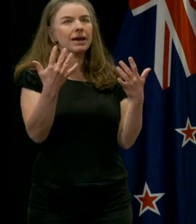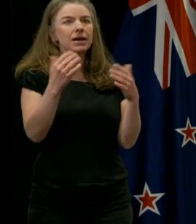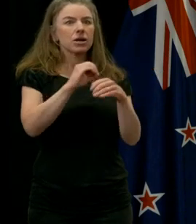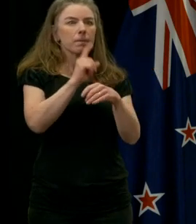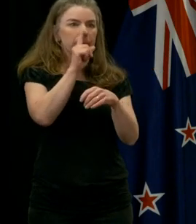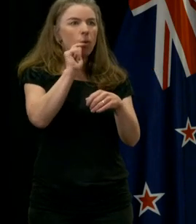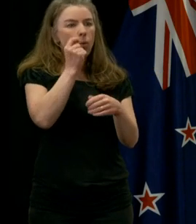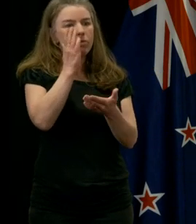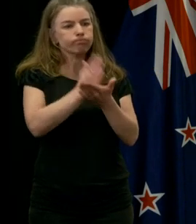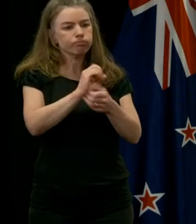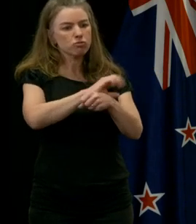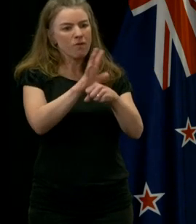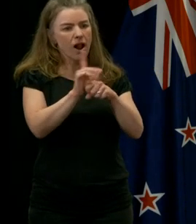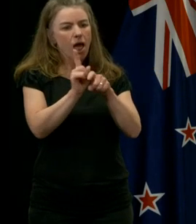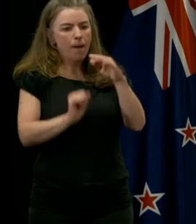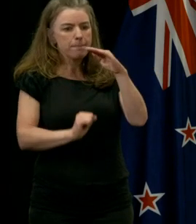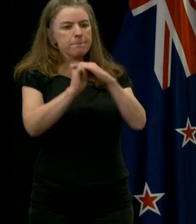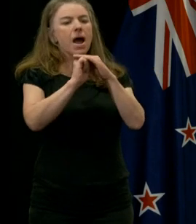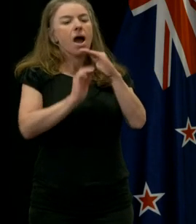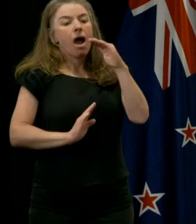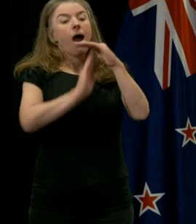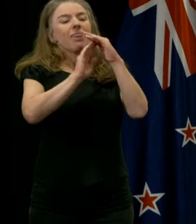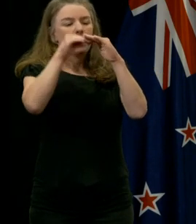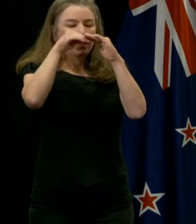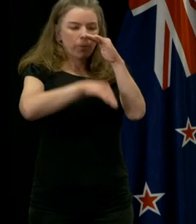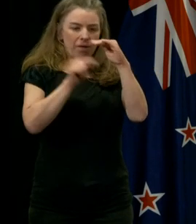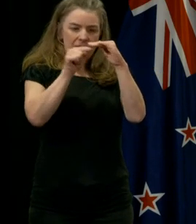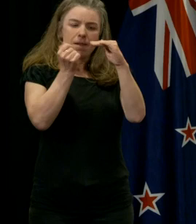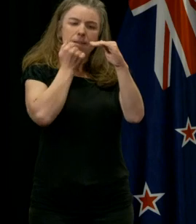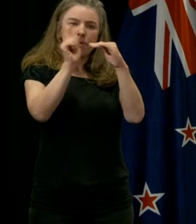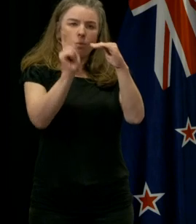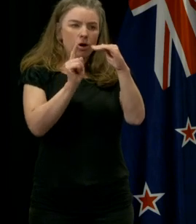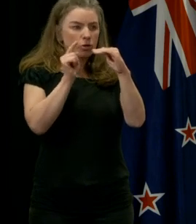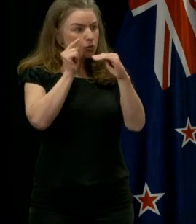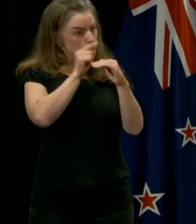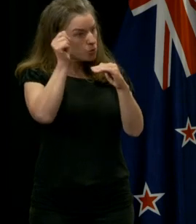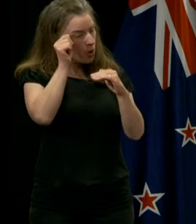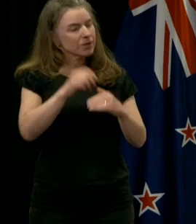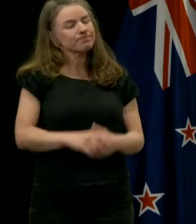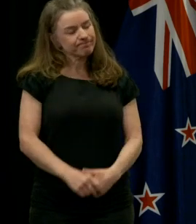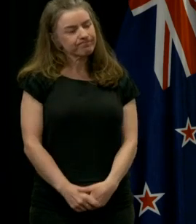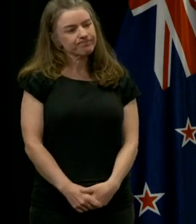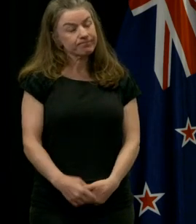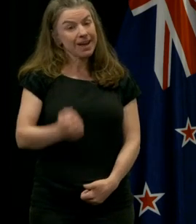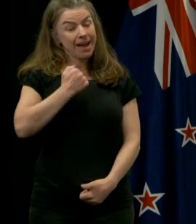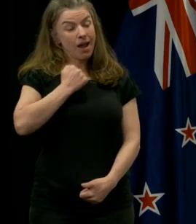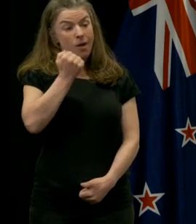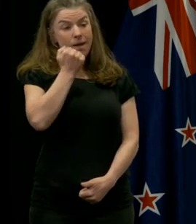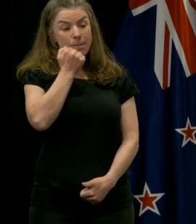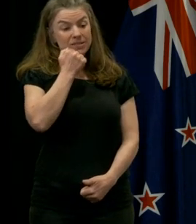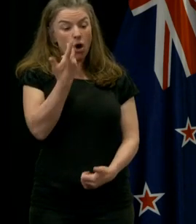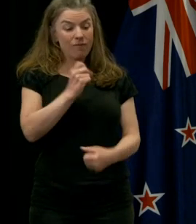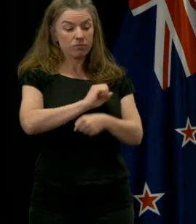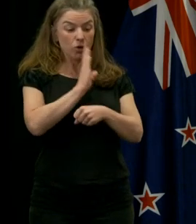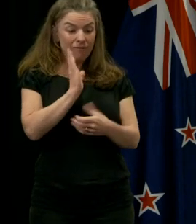adhering to the 4 weeks? Of course, we're, as I've said very clearly, our numbers will continue to grow